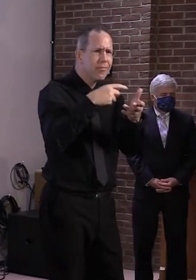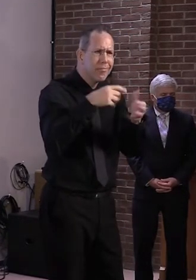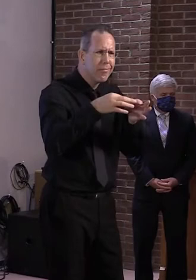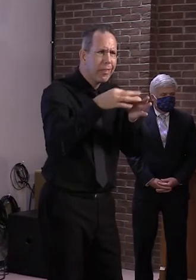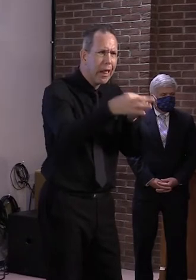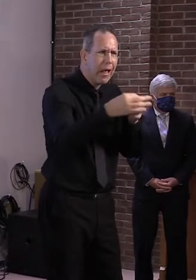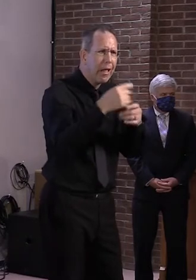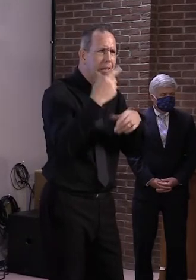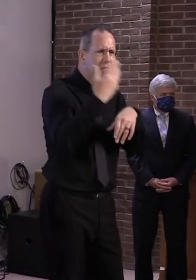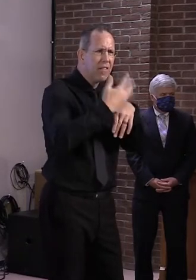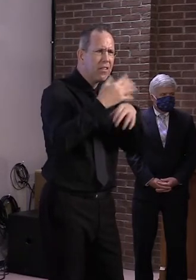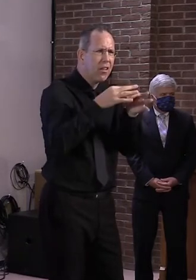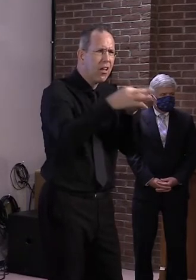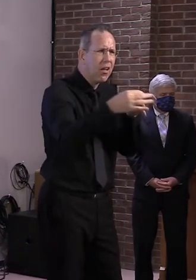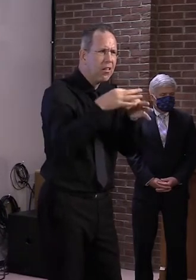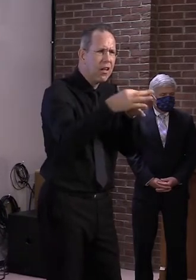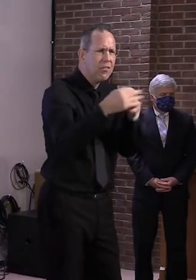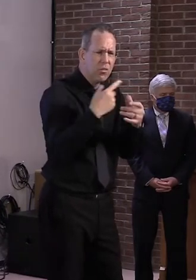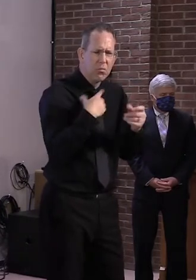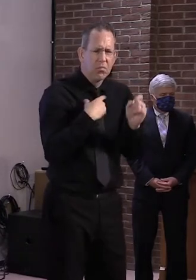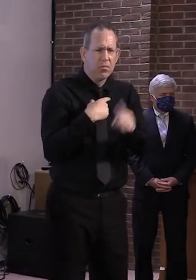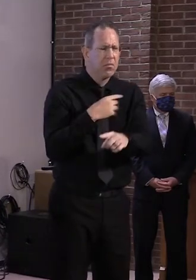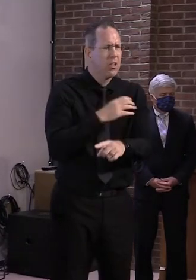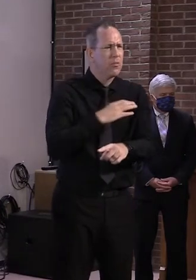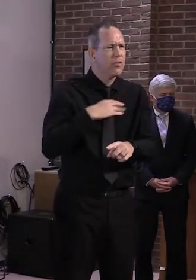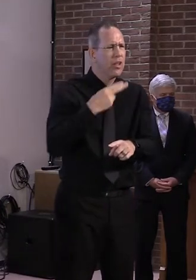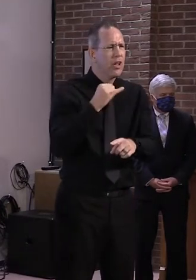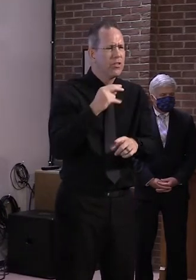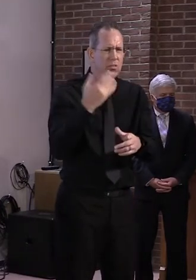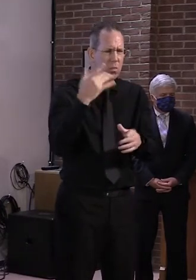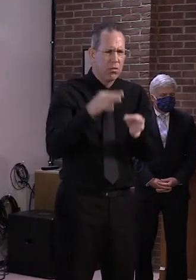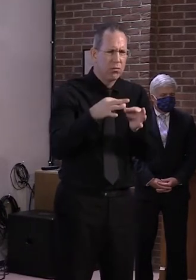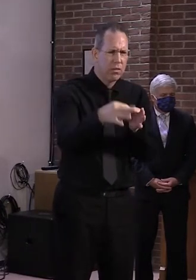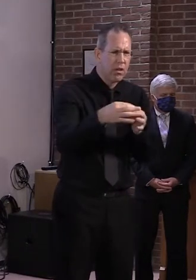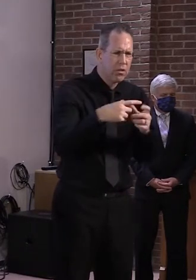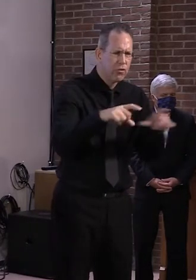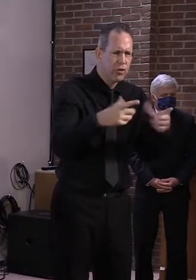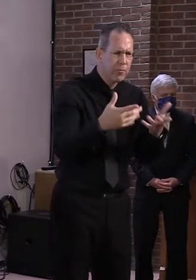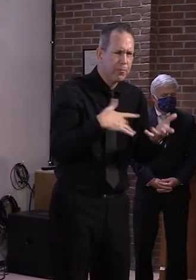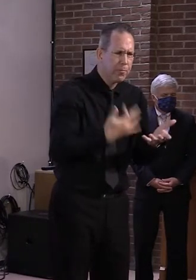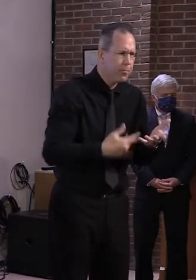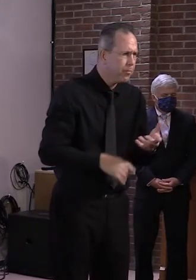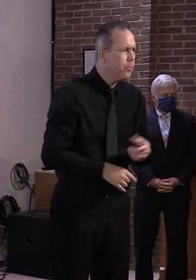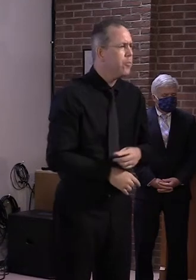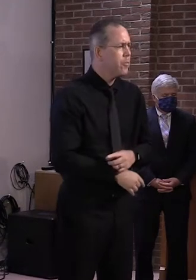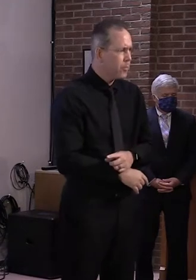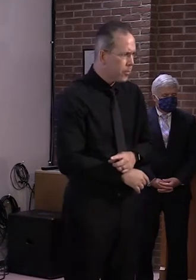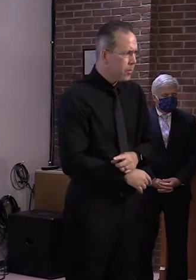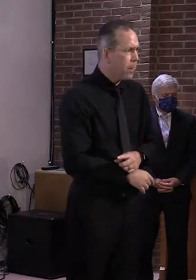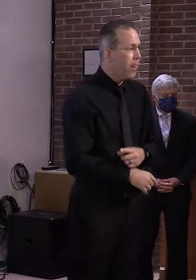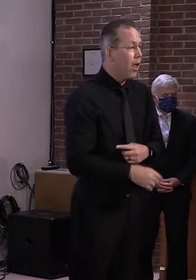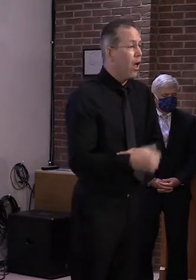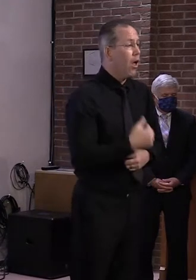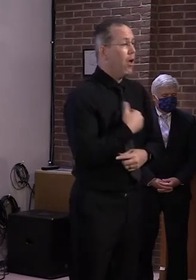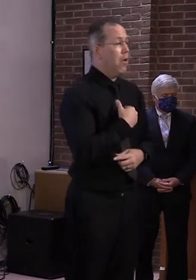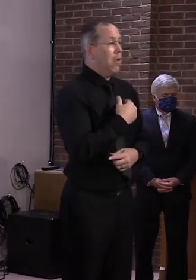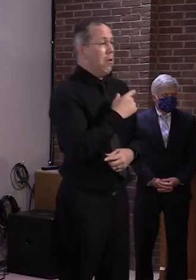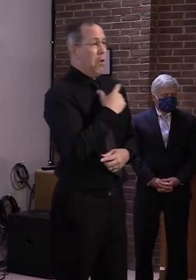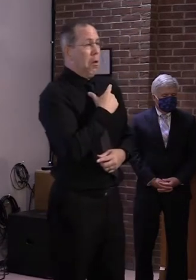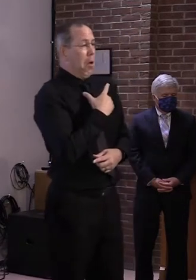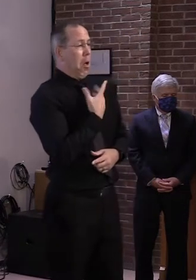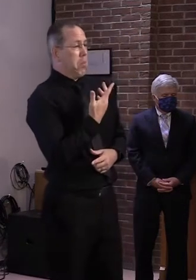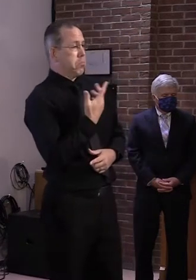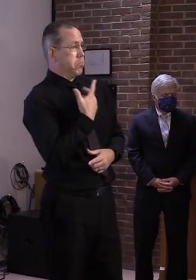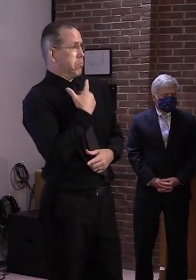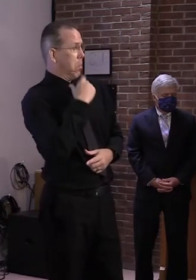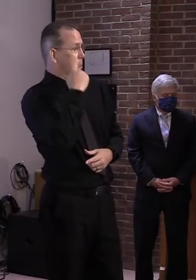Thanks for the question. I'm not aware of any systemic delays in the system. You know, we continue to work